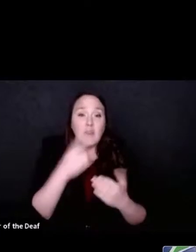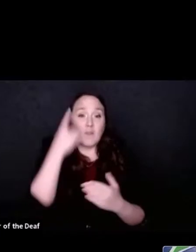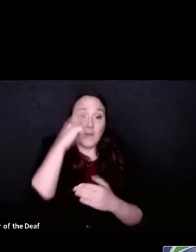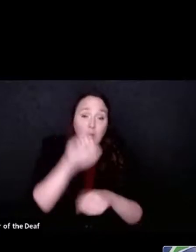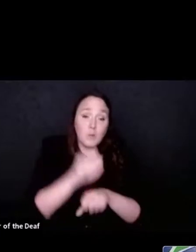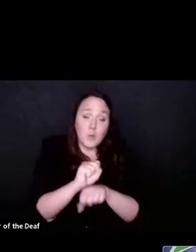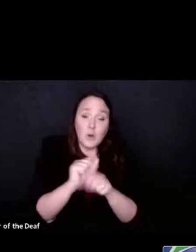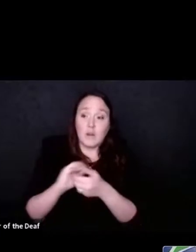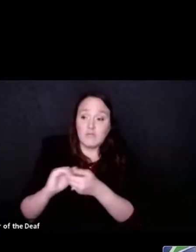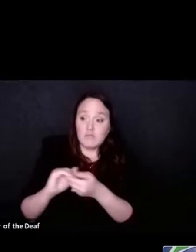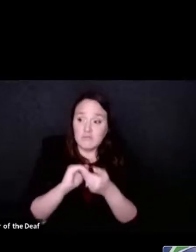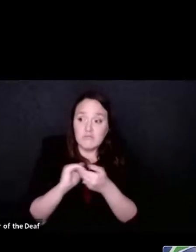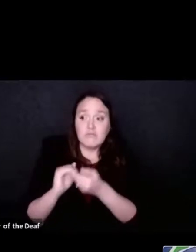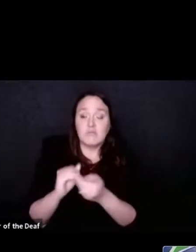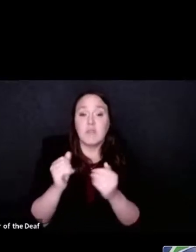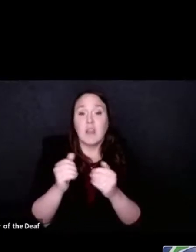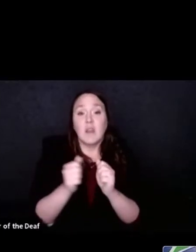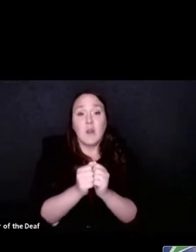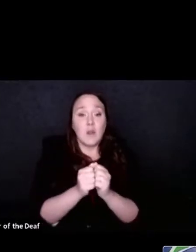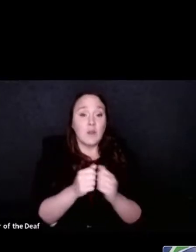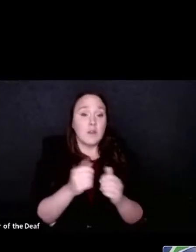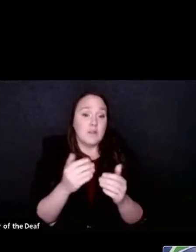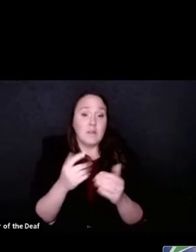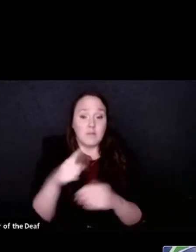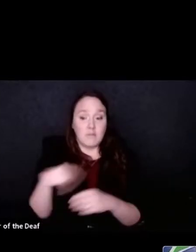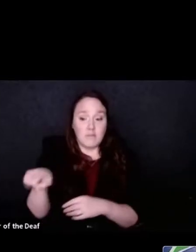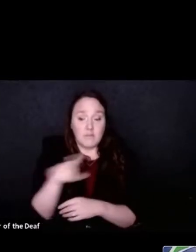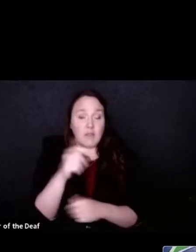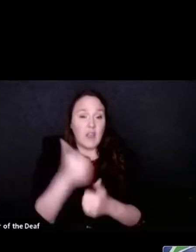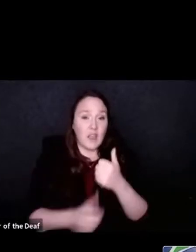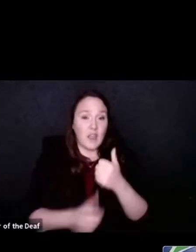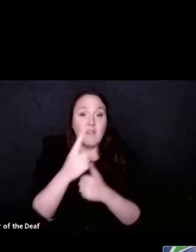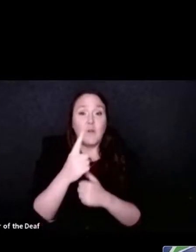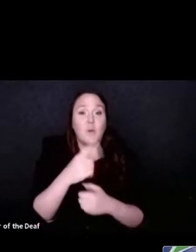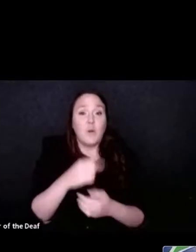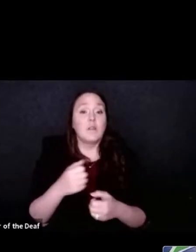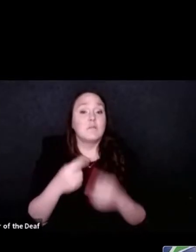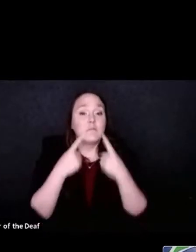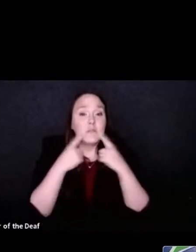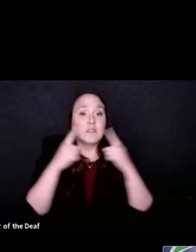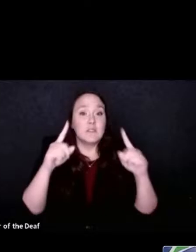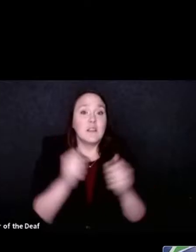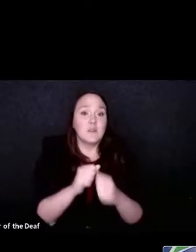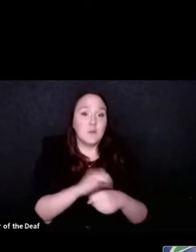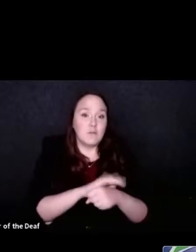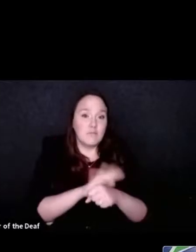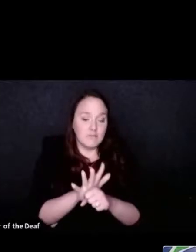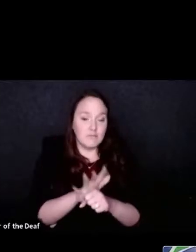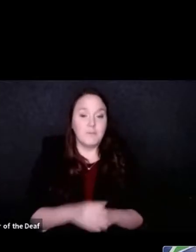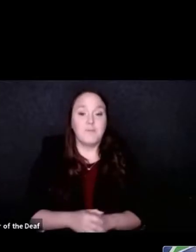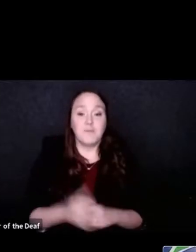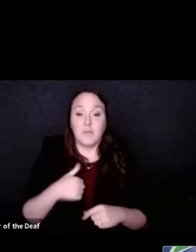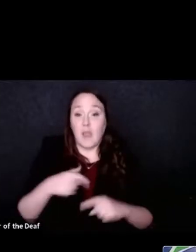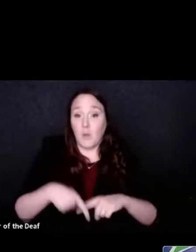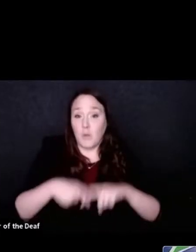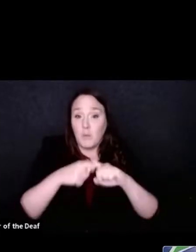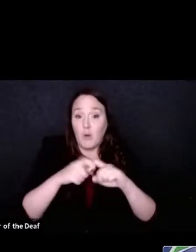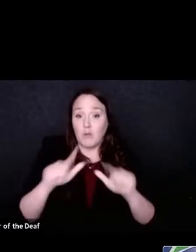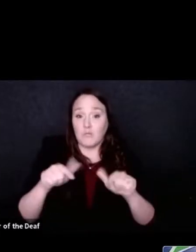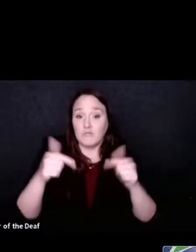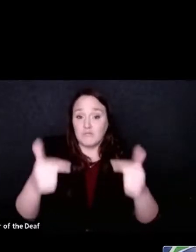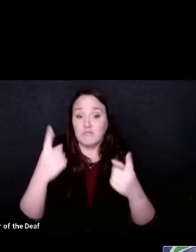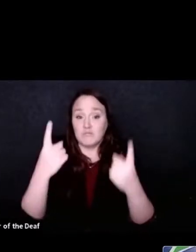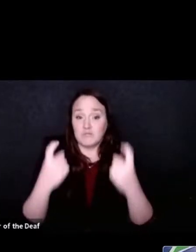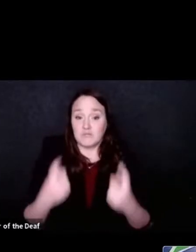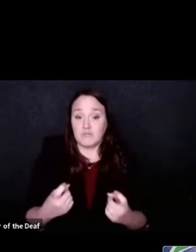collaboration and partnerships to bring us to this point in the COVID-19 pandemic. So I'll pause there, and I think we'll open for questions, and I'll give the